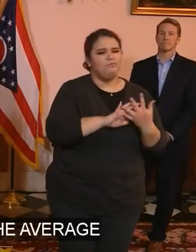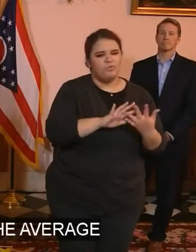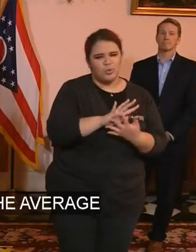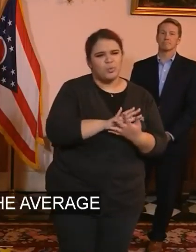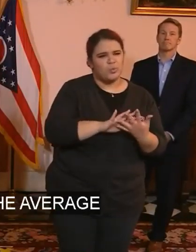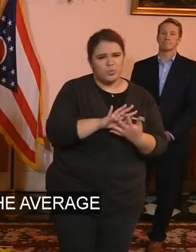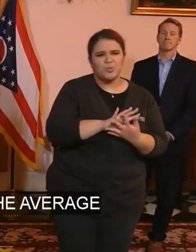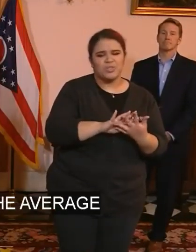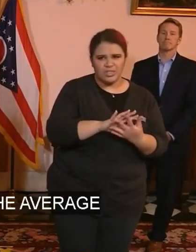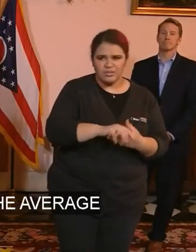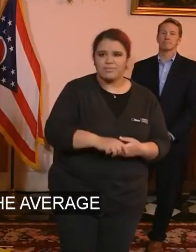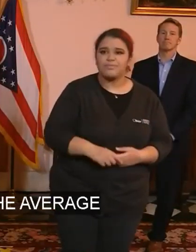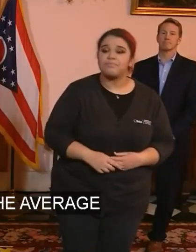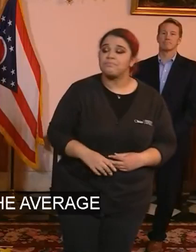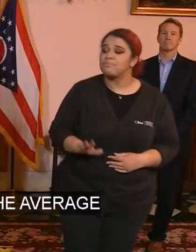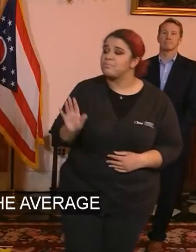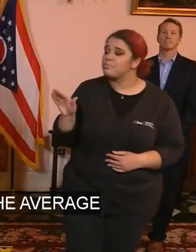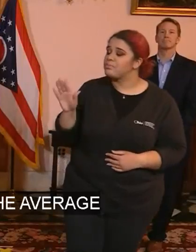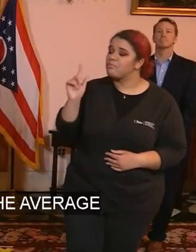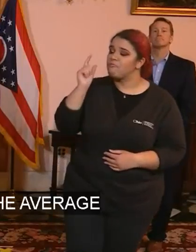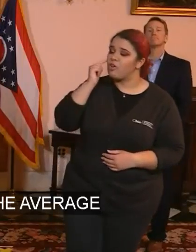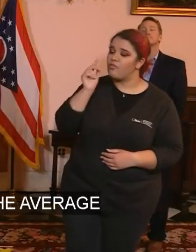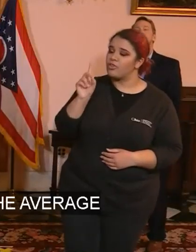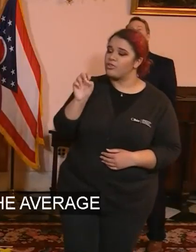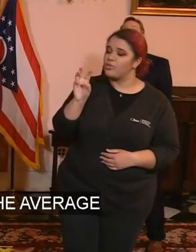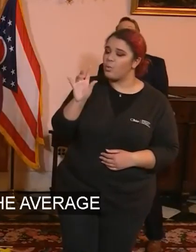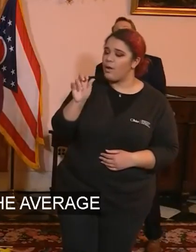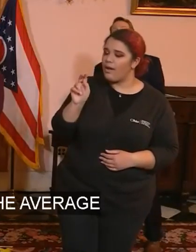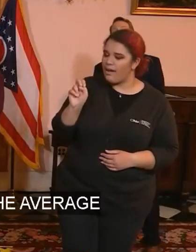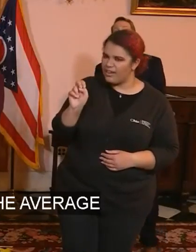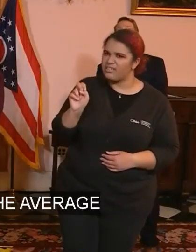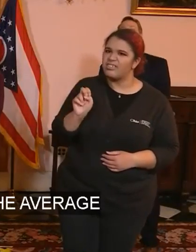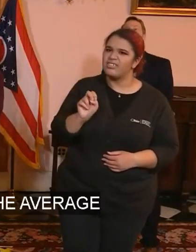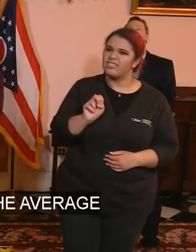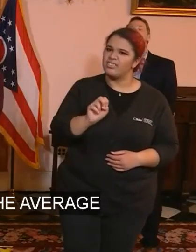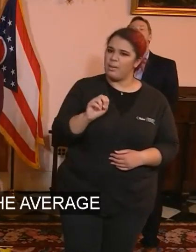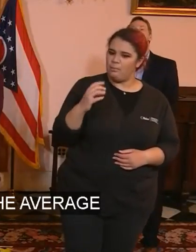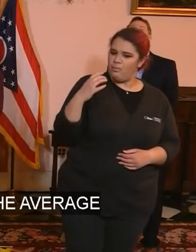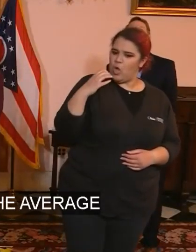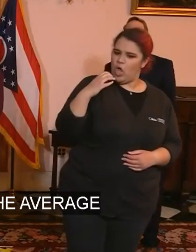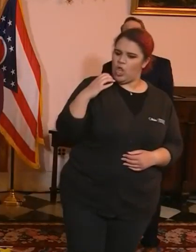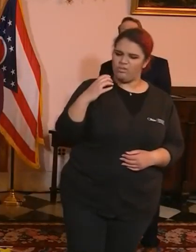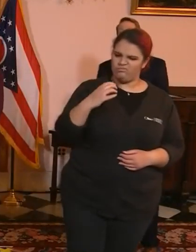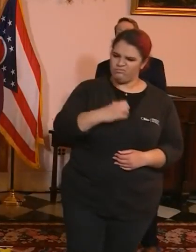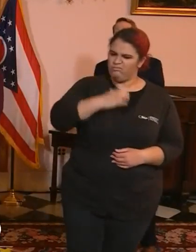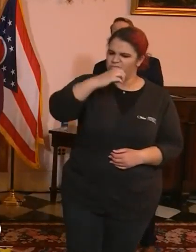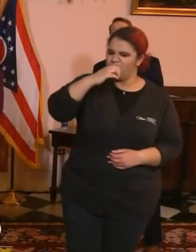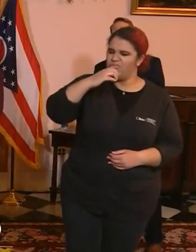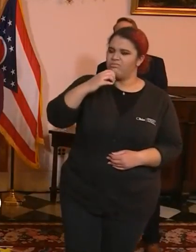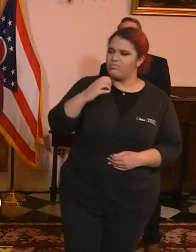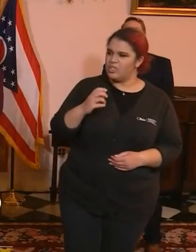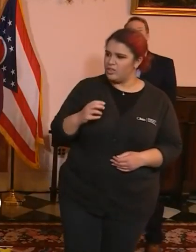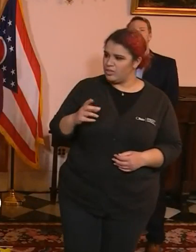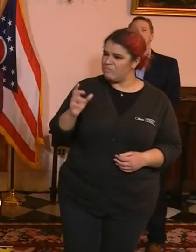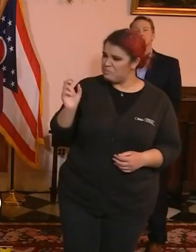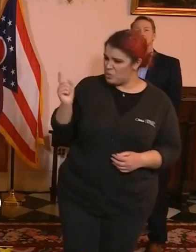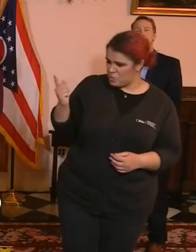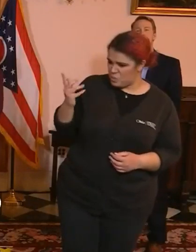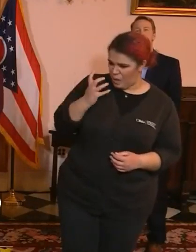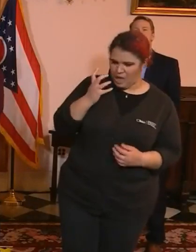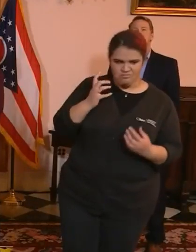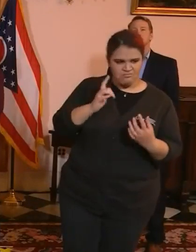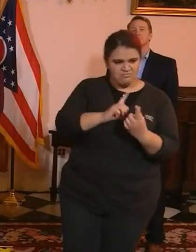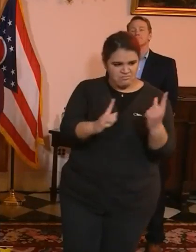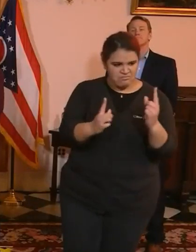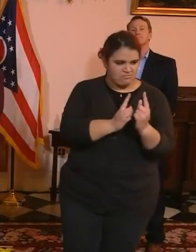Governor DeWine, we've heard some complaints from many employers that despite the recommendations for physical distancing and that sort of thing,